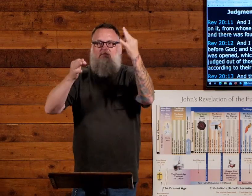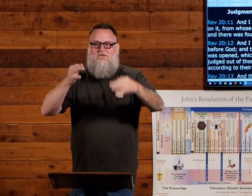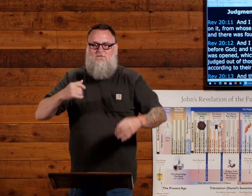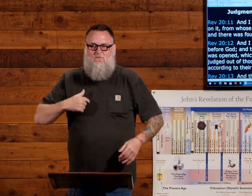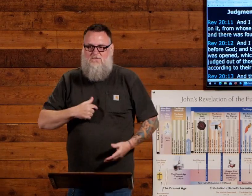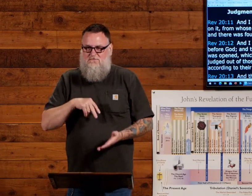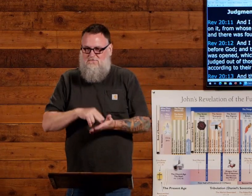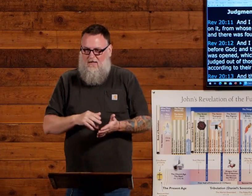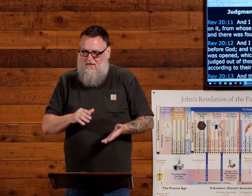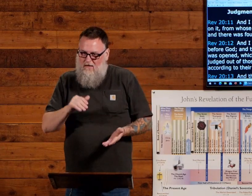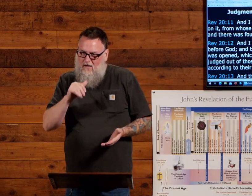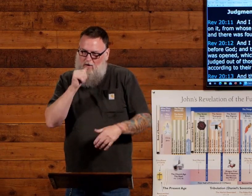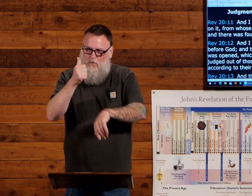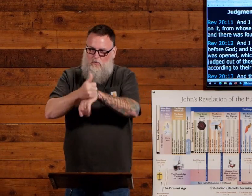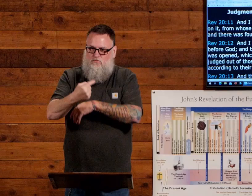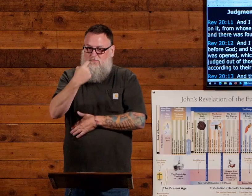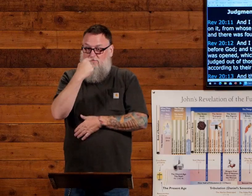He'll be our advocate before the judgment.